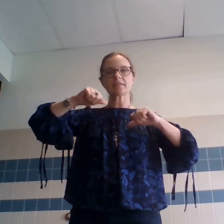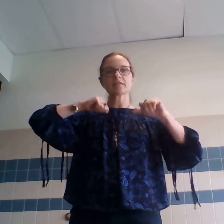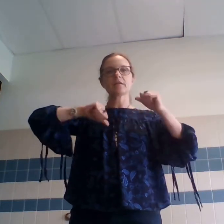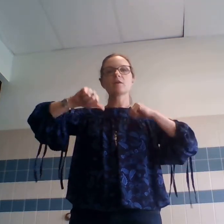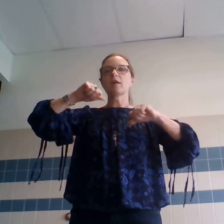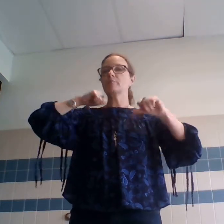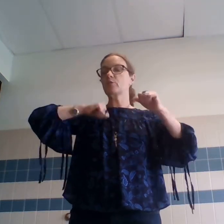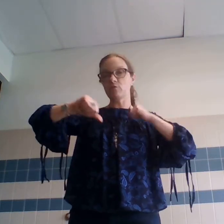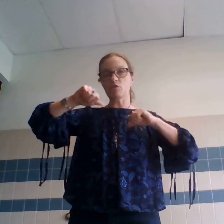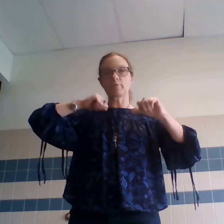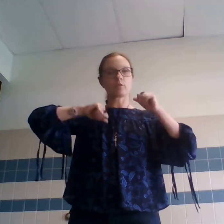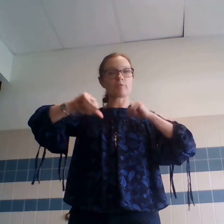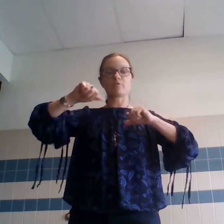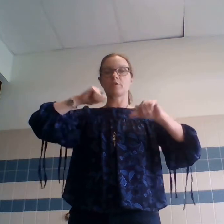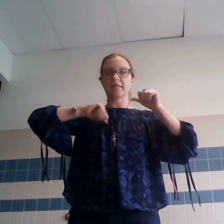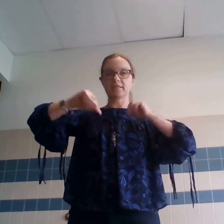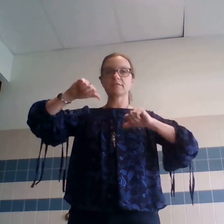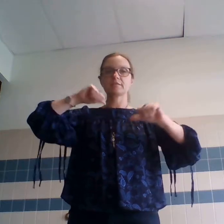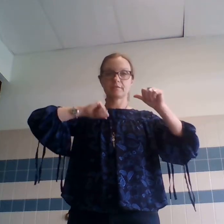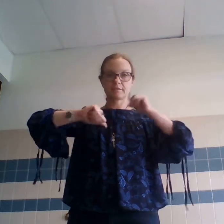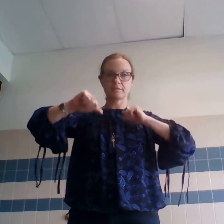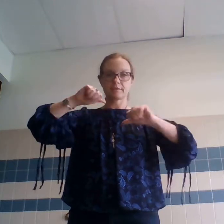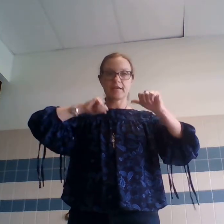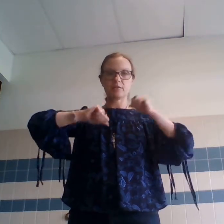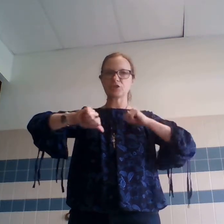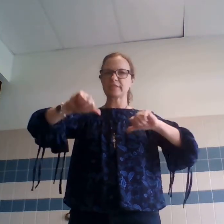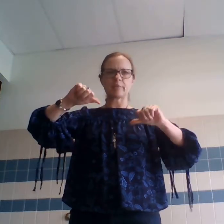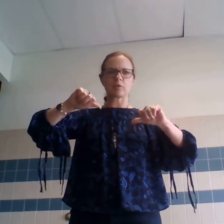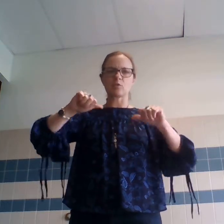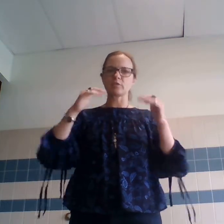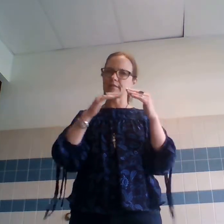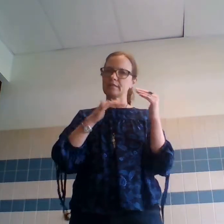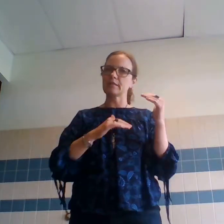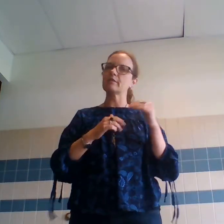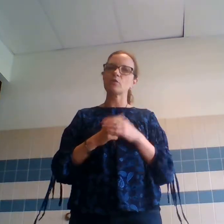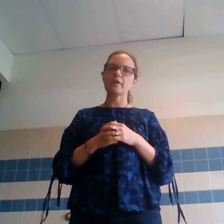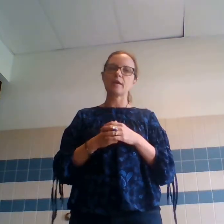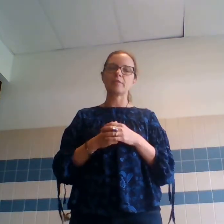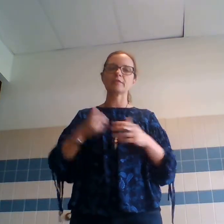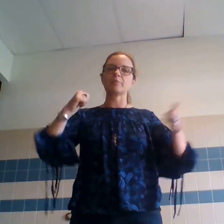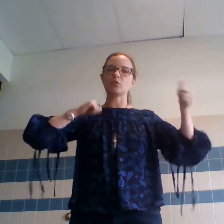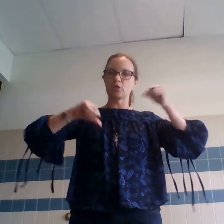act and perform or performance. All right, they're just separate words listed on the vocab list, but you can